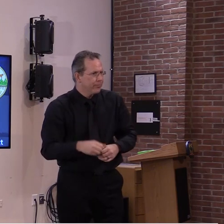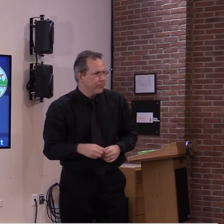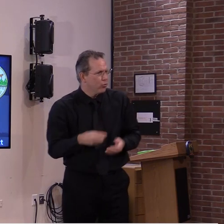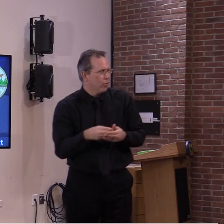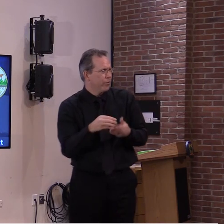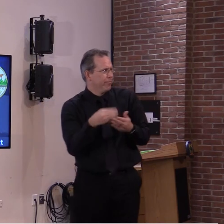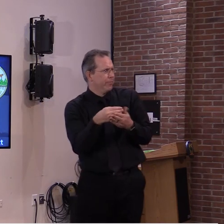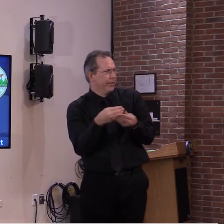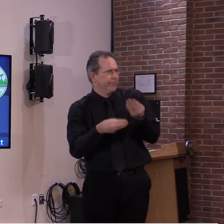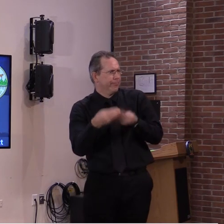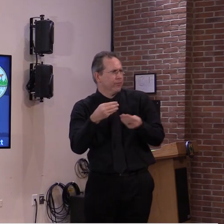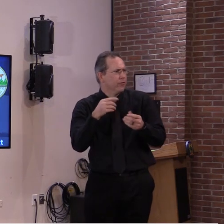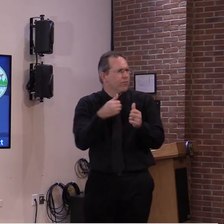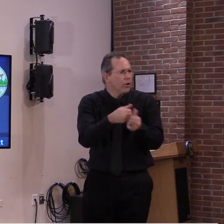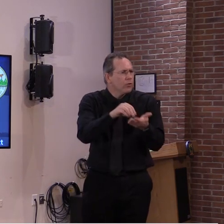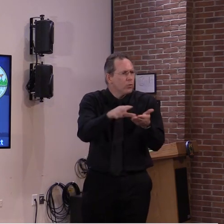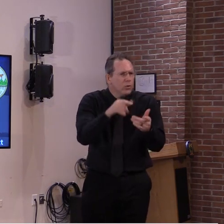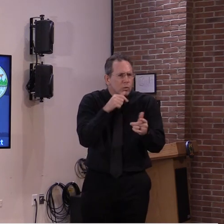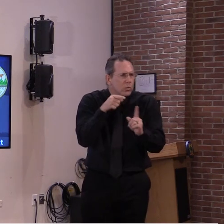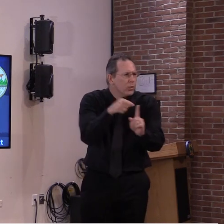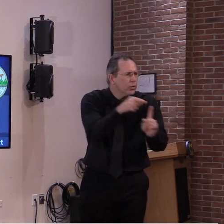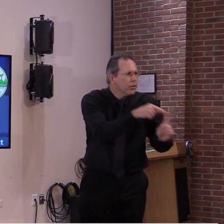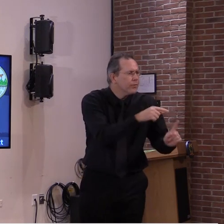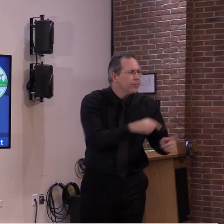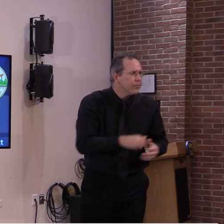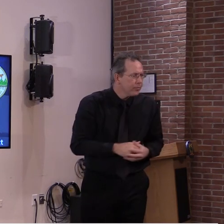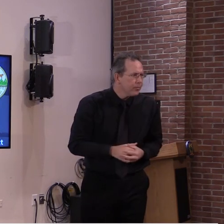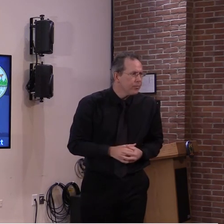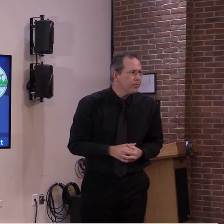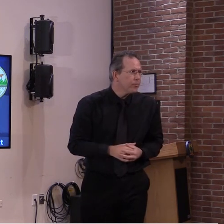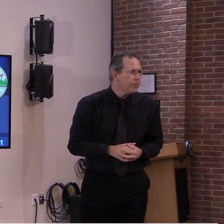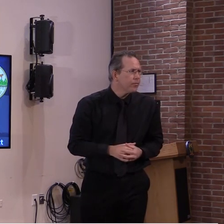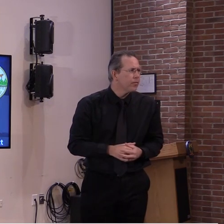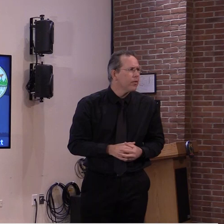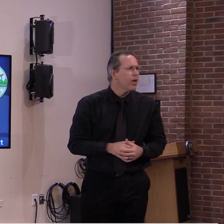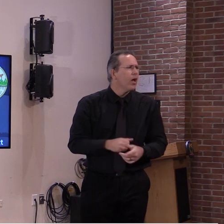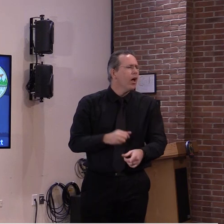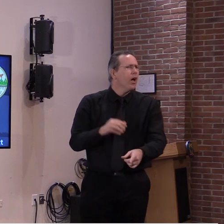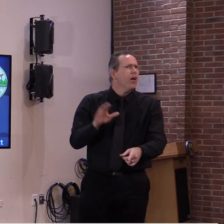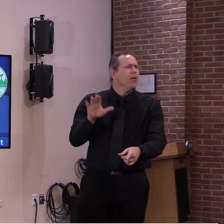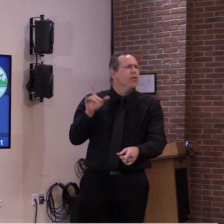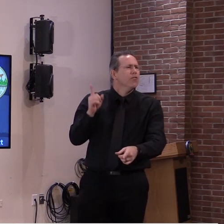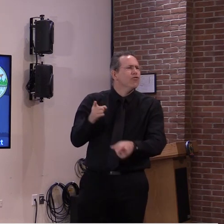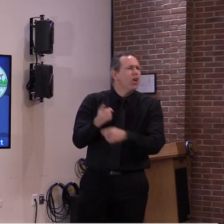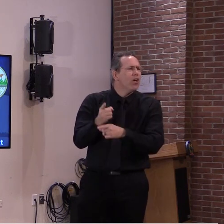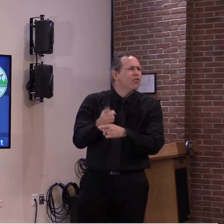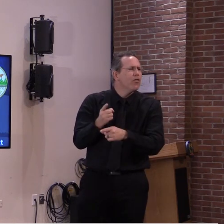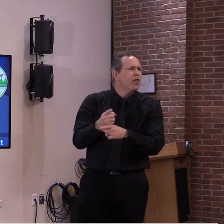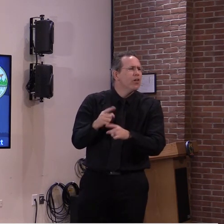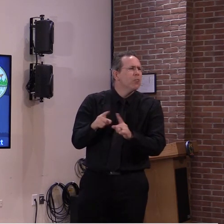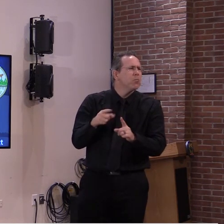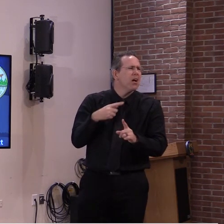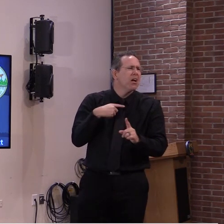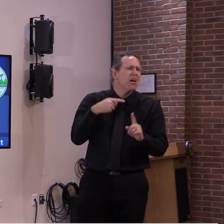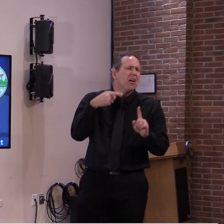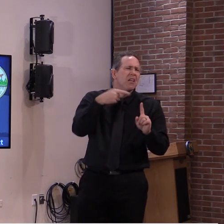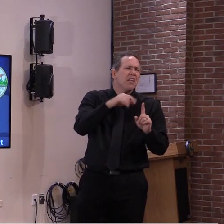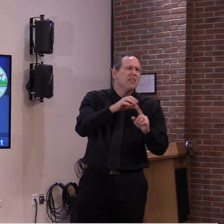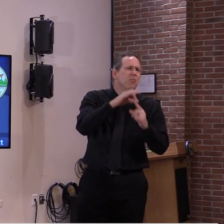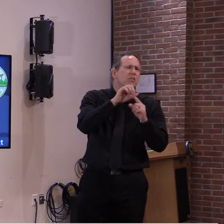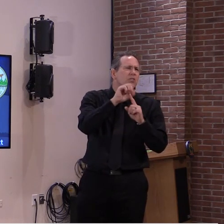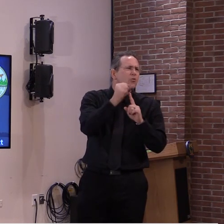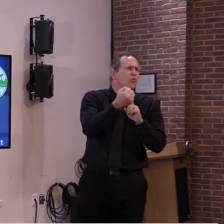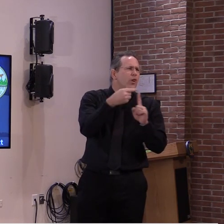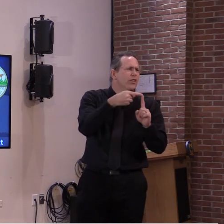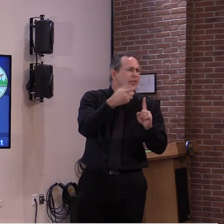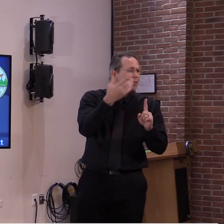But it still does sort of seem like a unique situation, and maybe there should be some reach out to the homeschoolers,